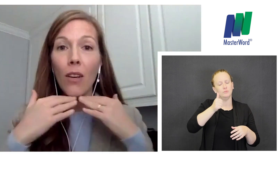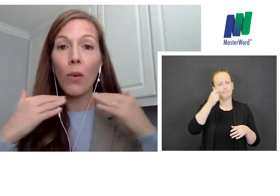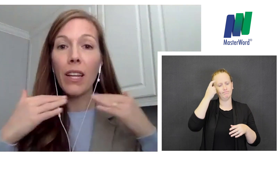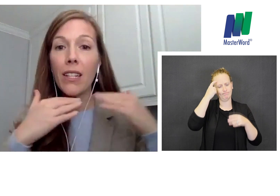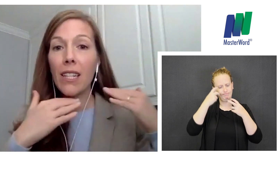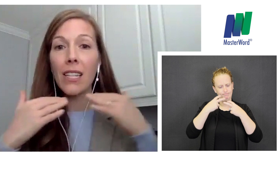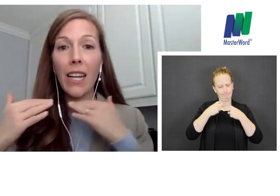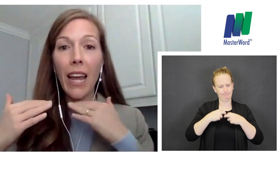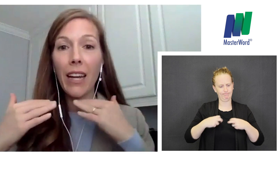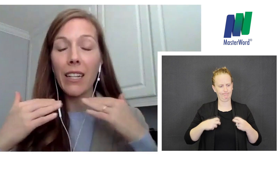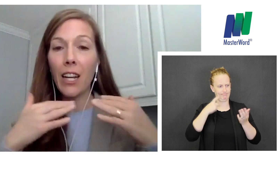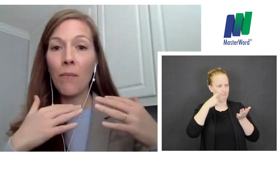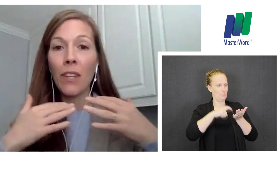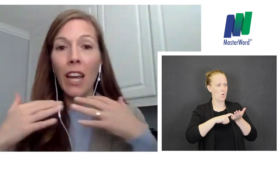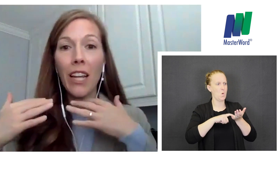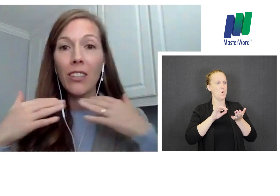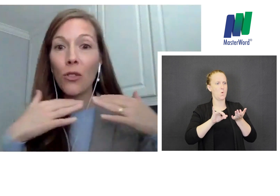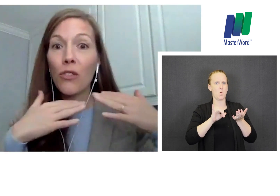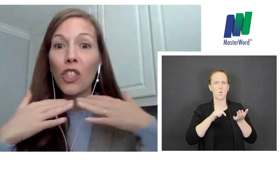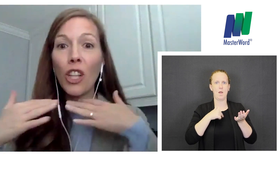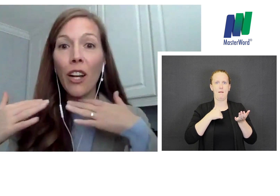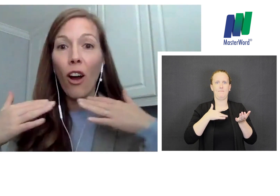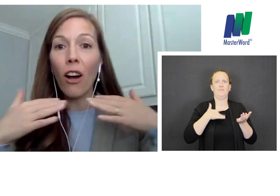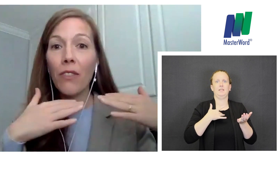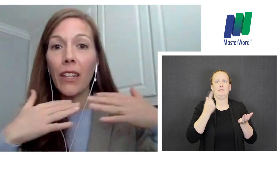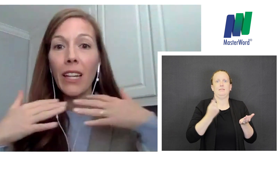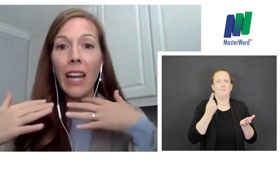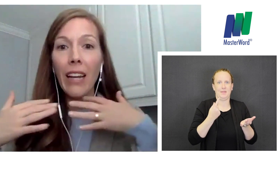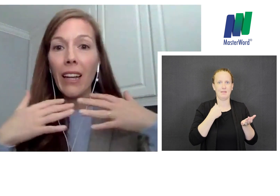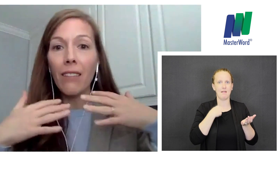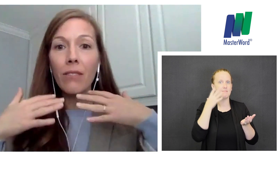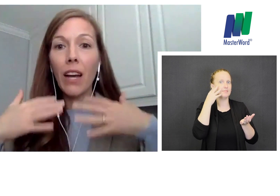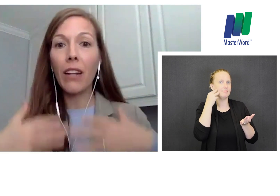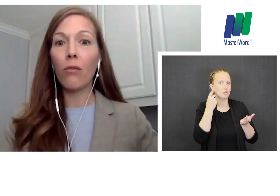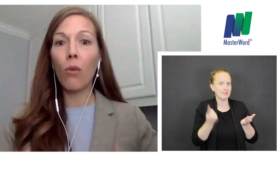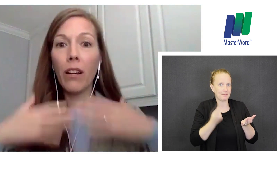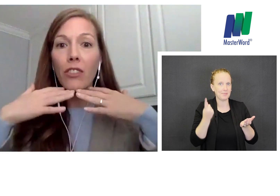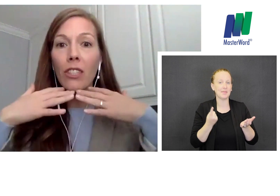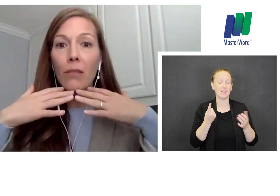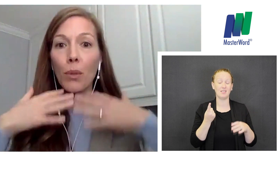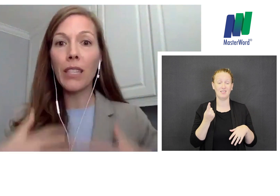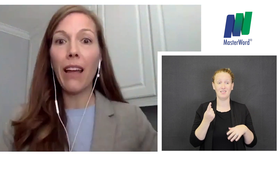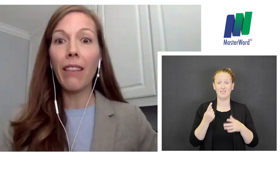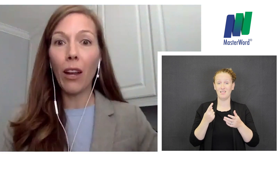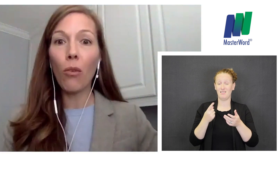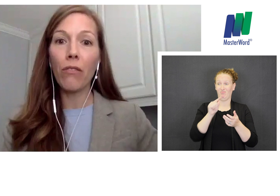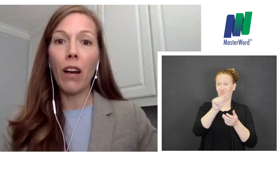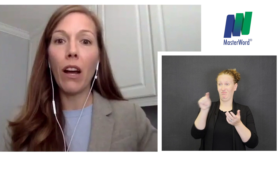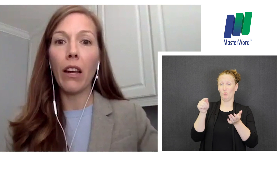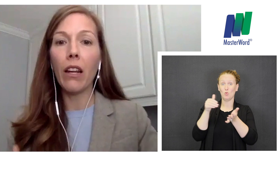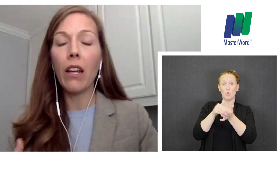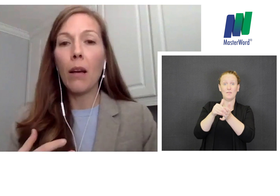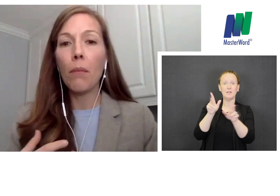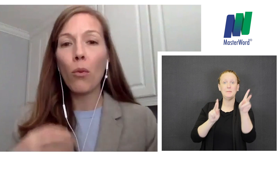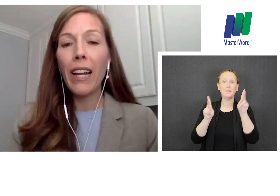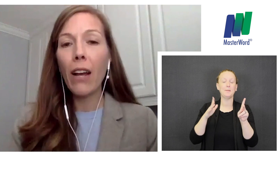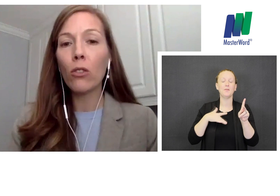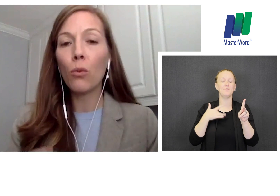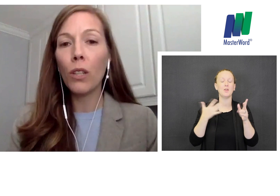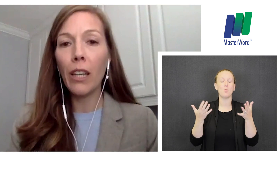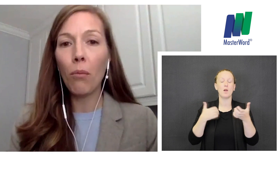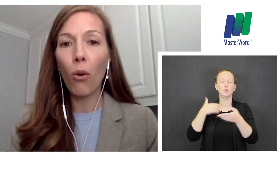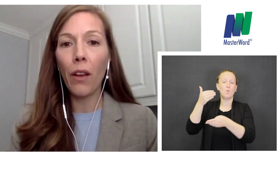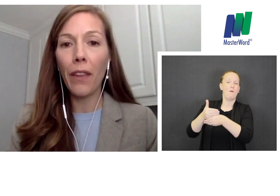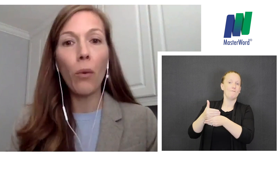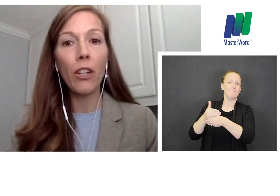experience. We can disconnect and sort of shut off and kind of want to just pretend like we're fine. But right now